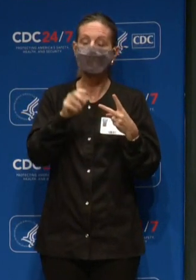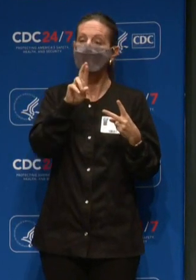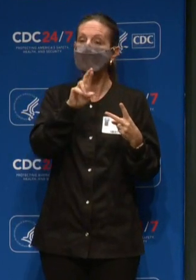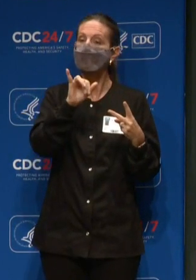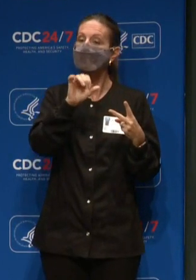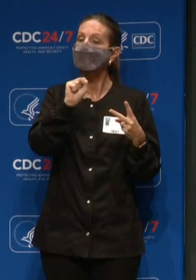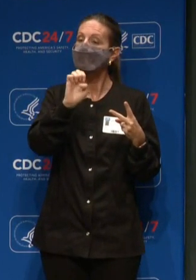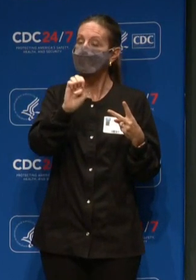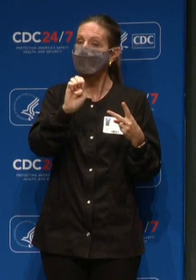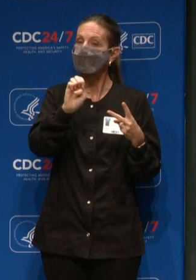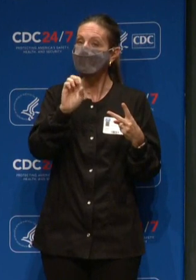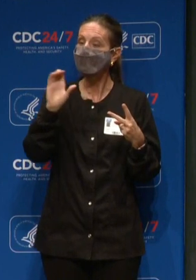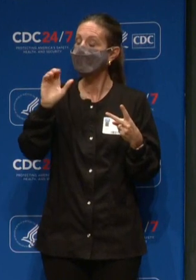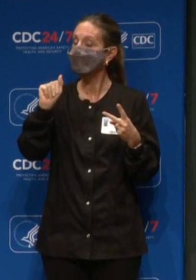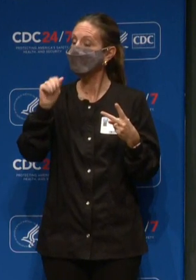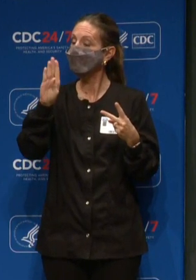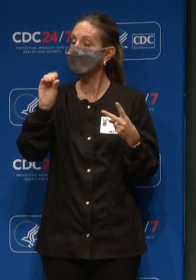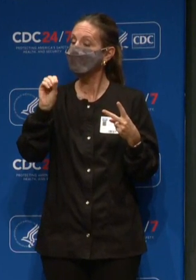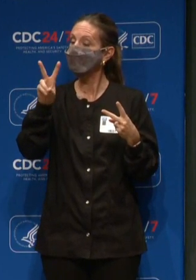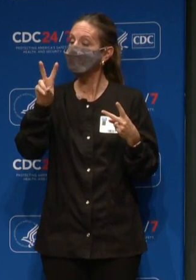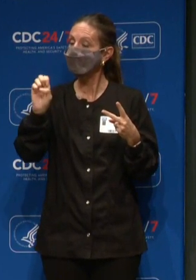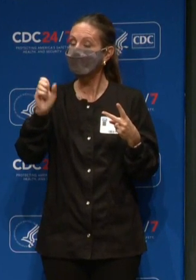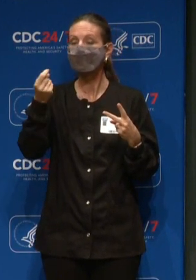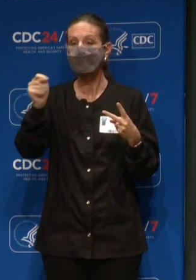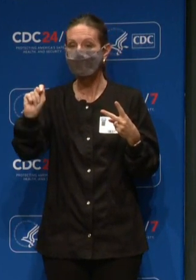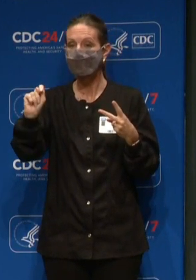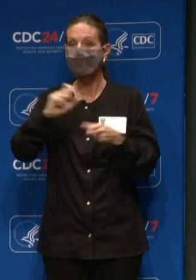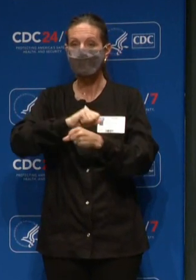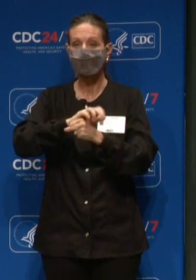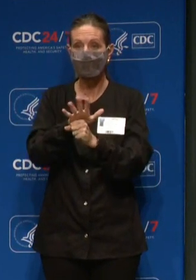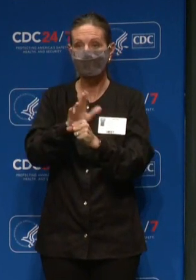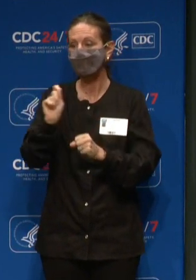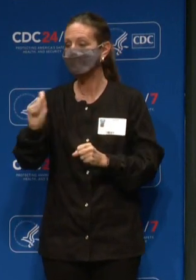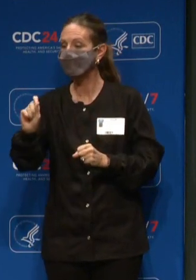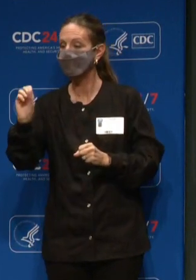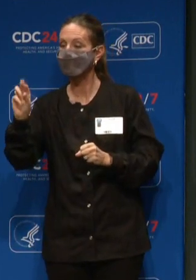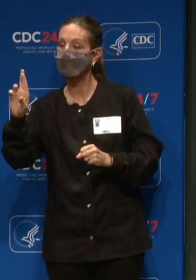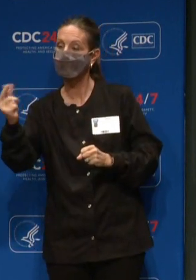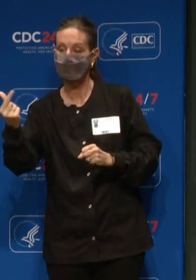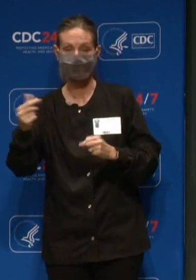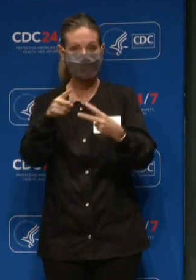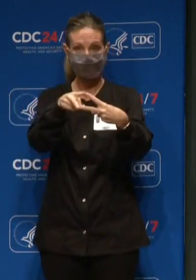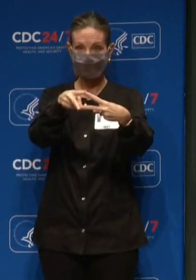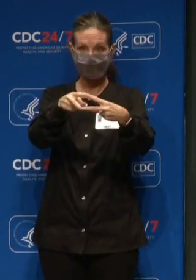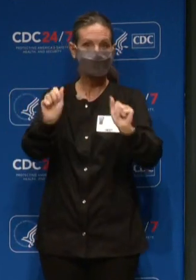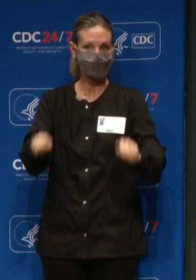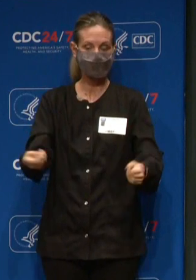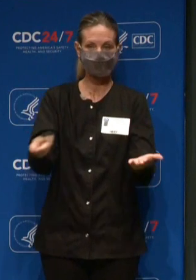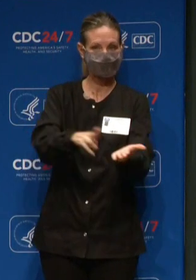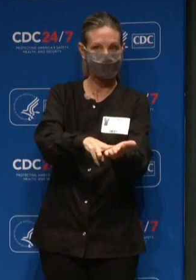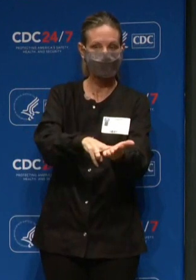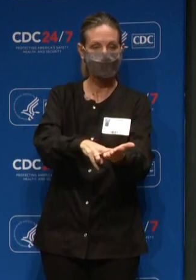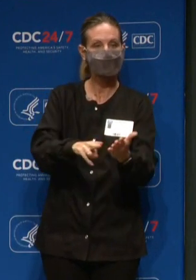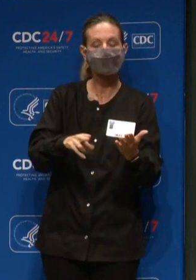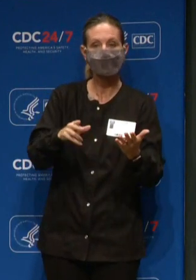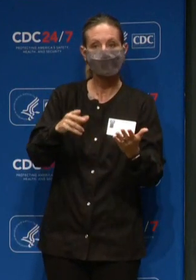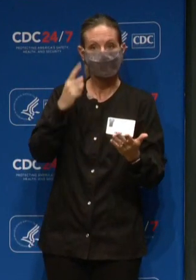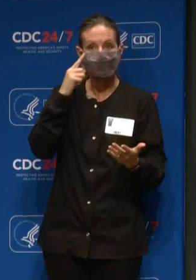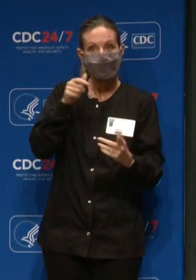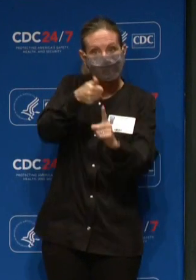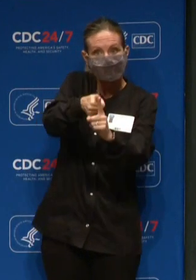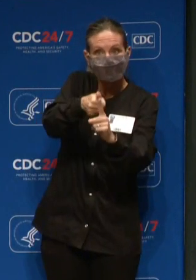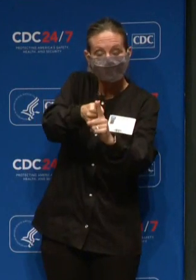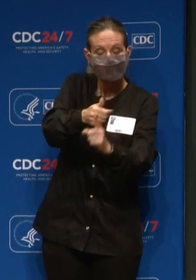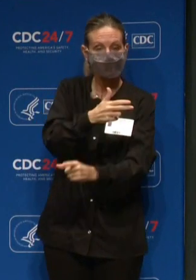riseabovecovid.org. While we make this exciting progress on vaccines and therapeutics, we see concerning trends in many parts